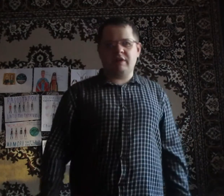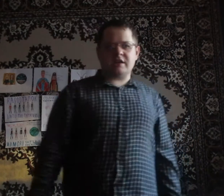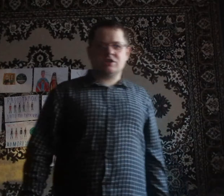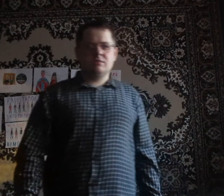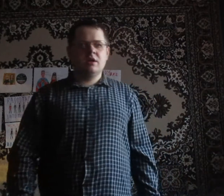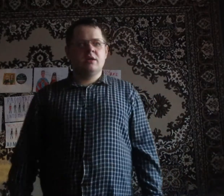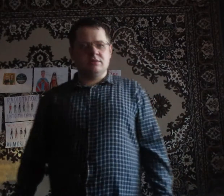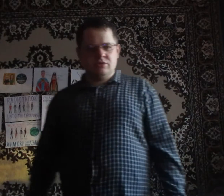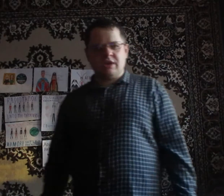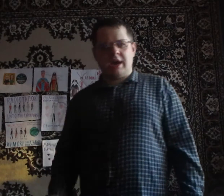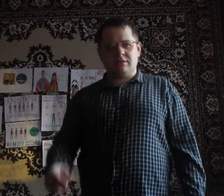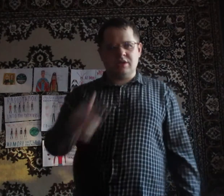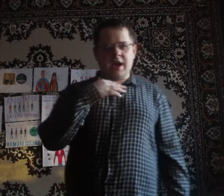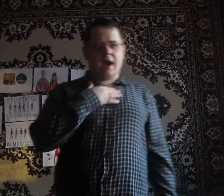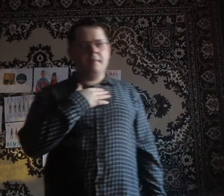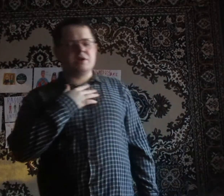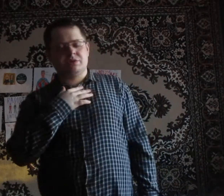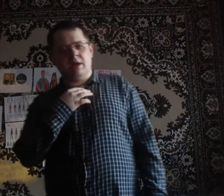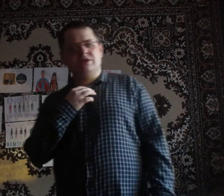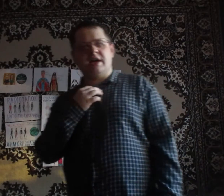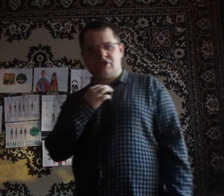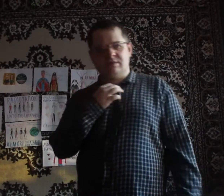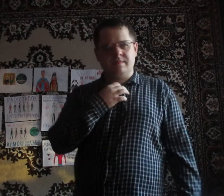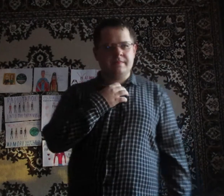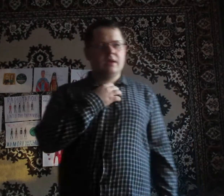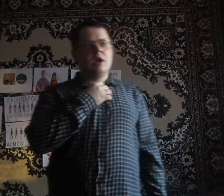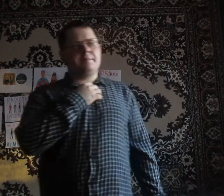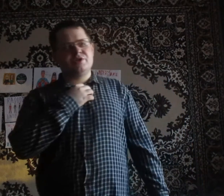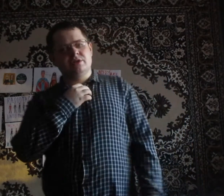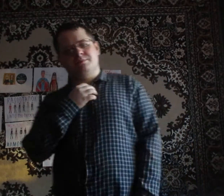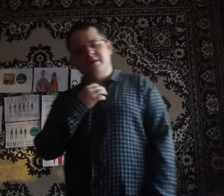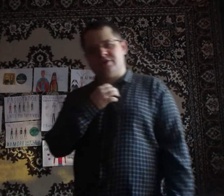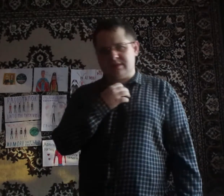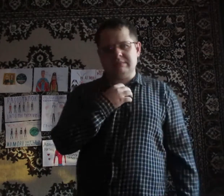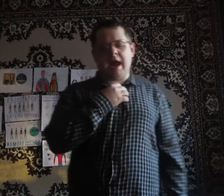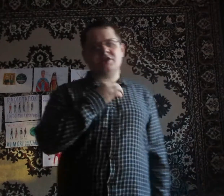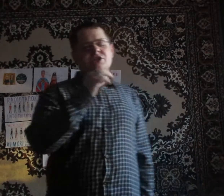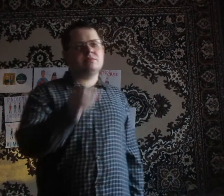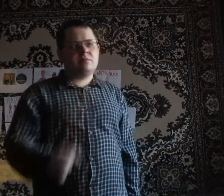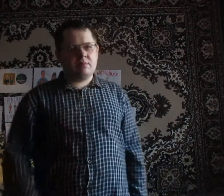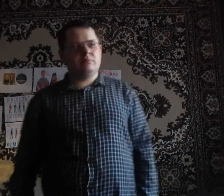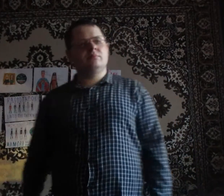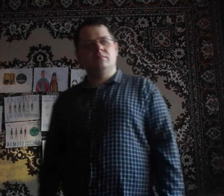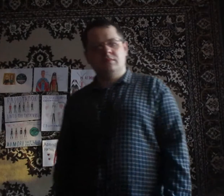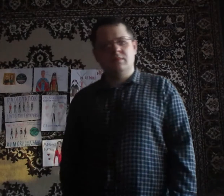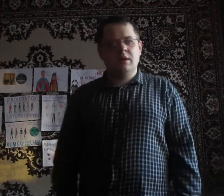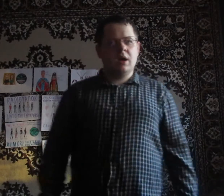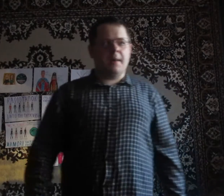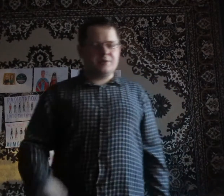crash. New car, yeah, Porsche and dash. A personal bitch, I smash. A